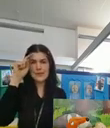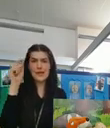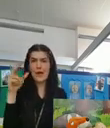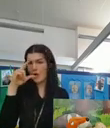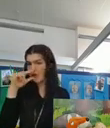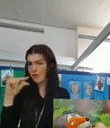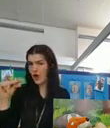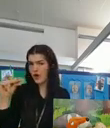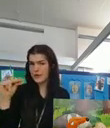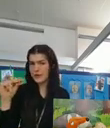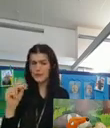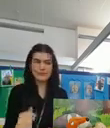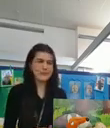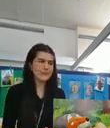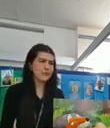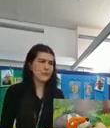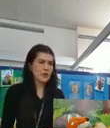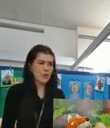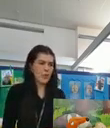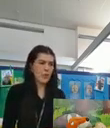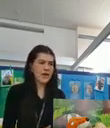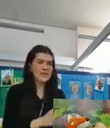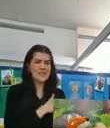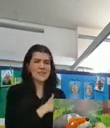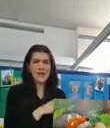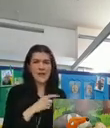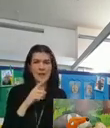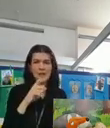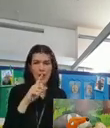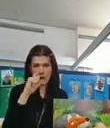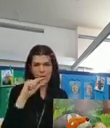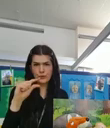"Silly old fox. Why doesn't he know?